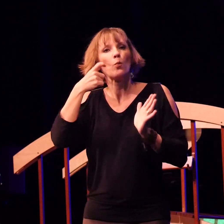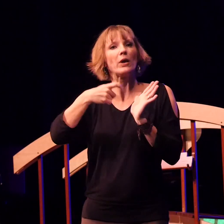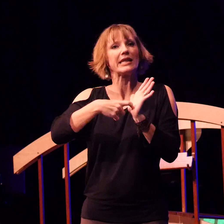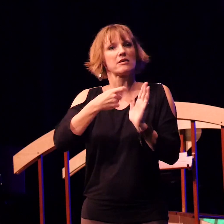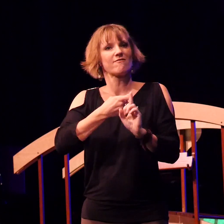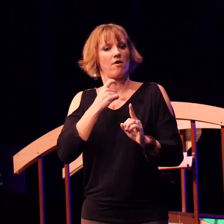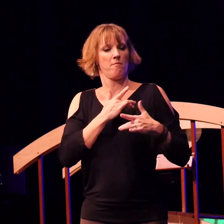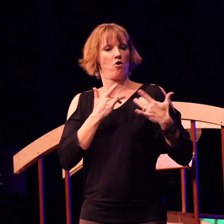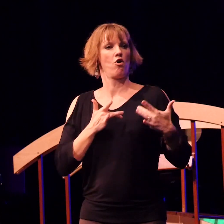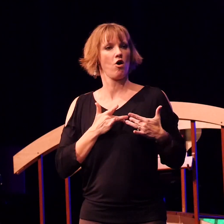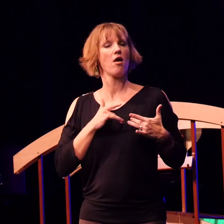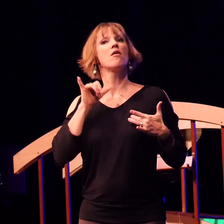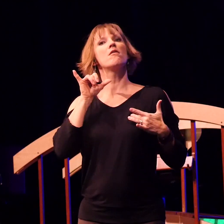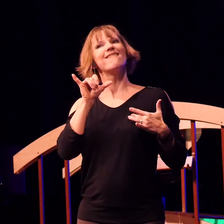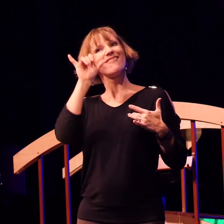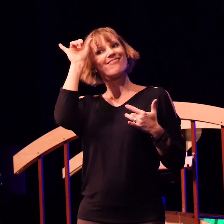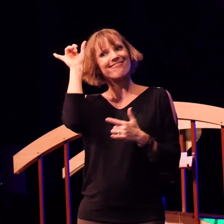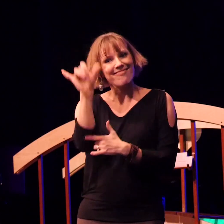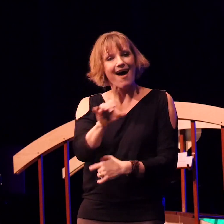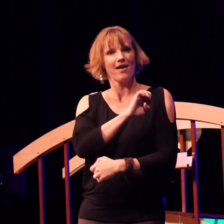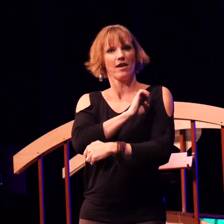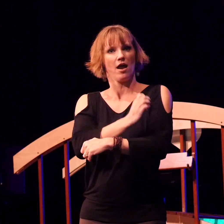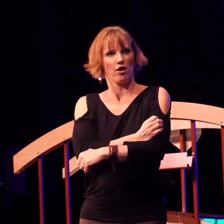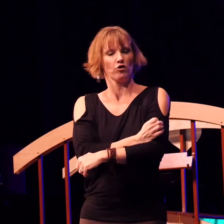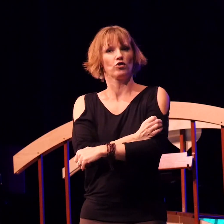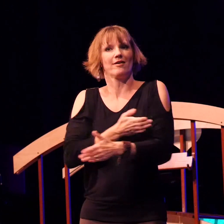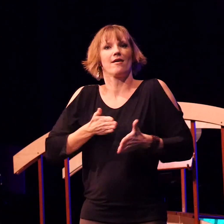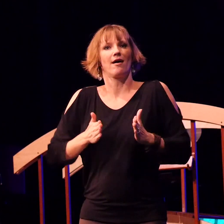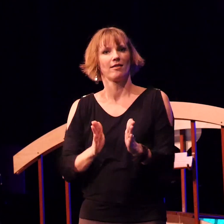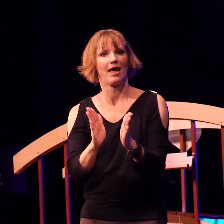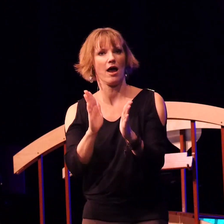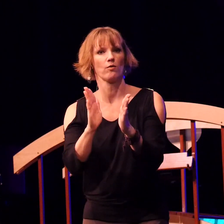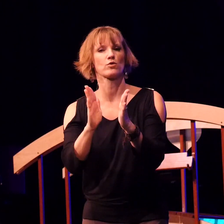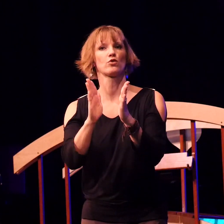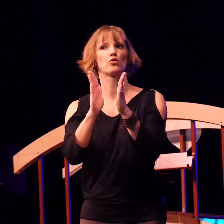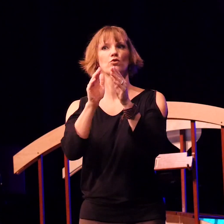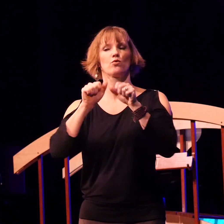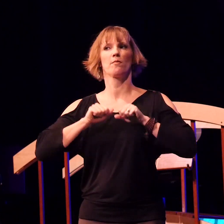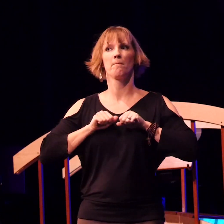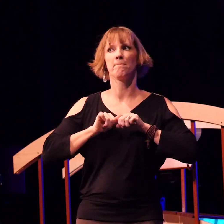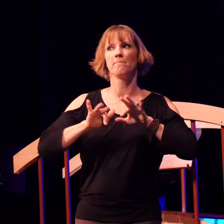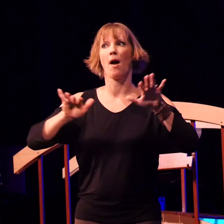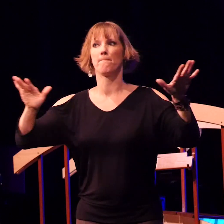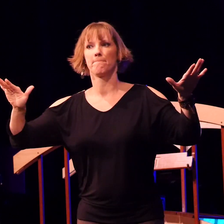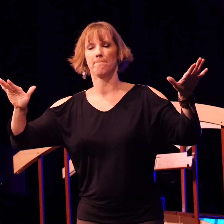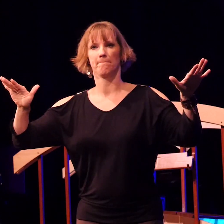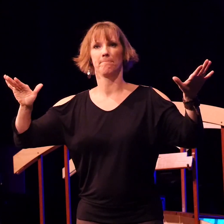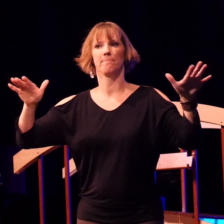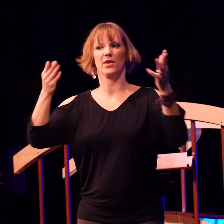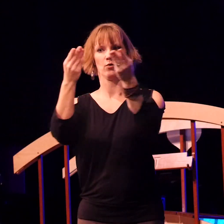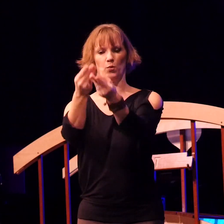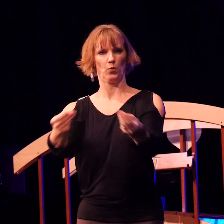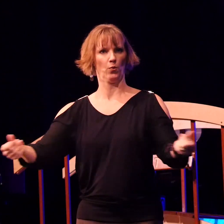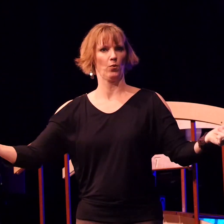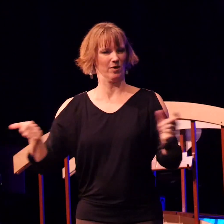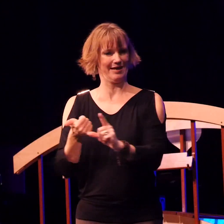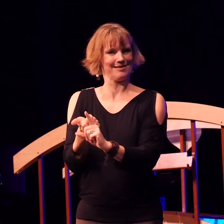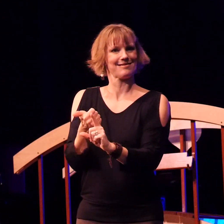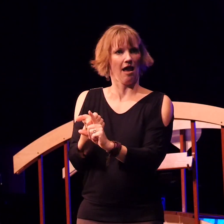heart. Inevitably, that energy is permitted to come out and to disperse and dissipate itself, to dissolve